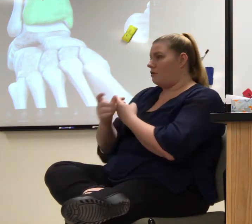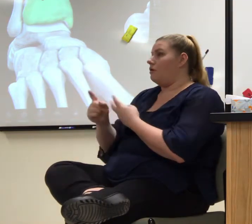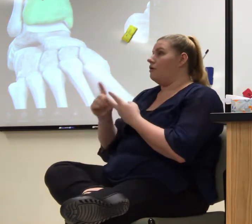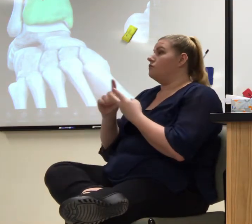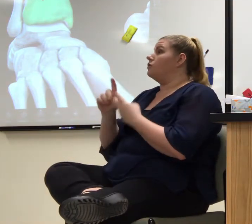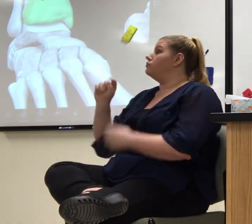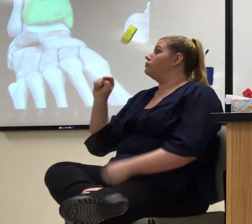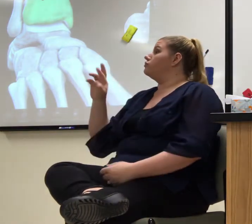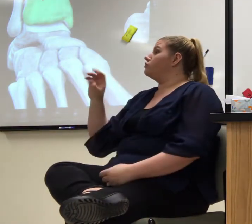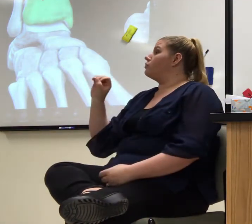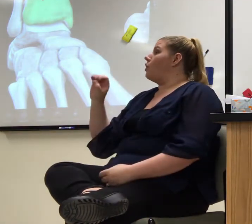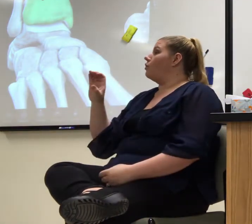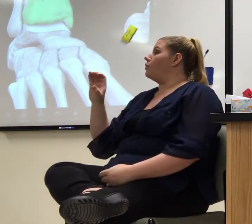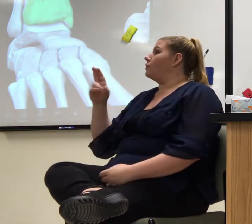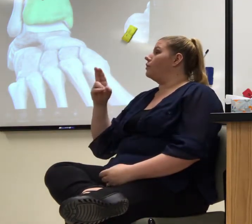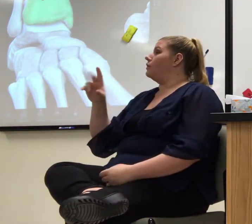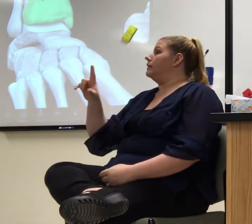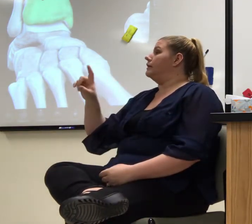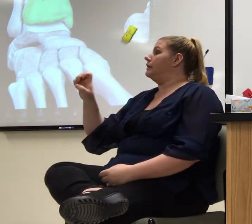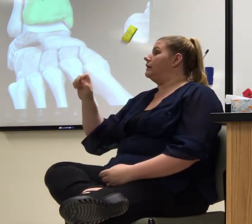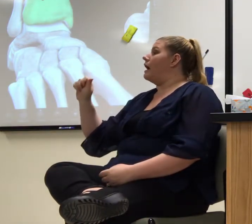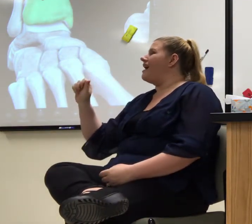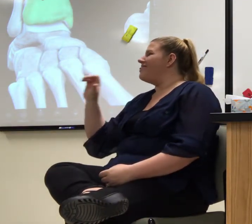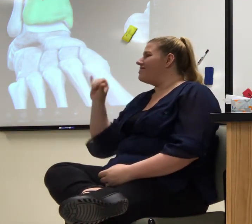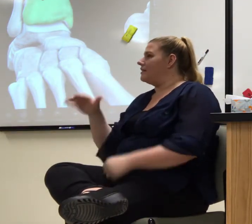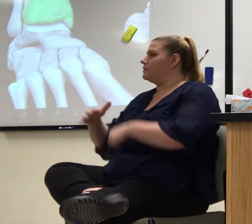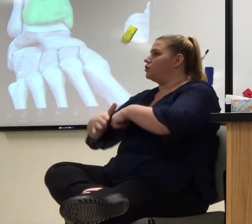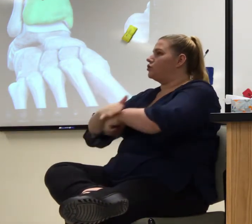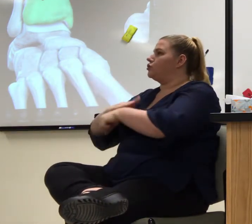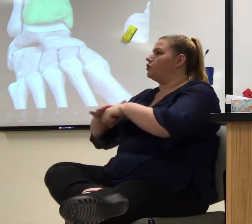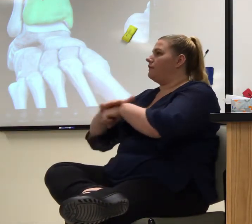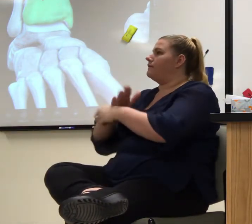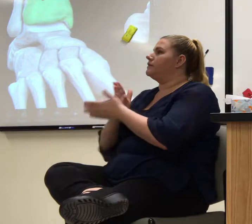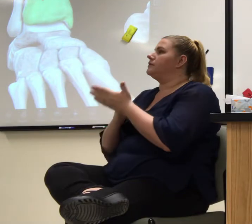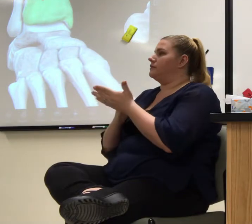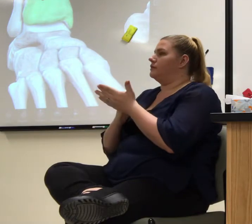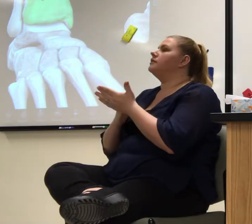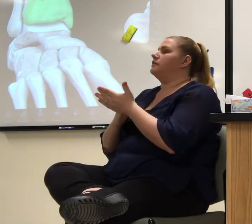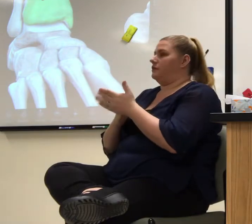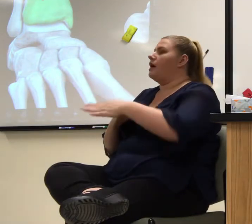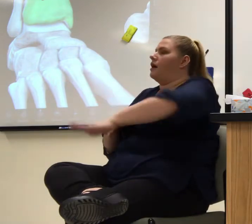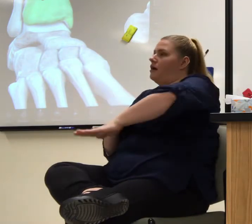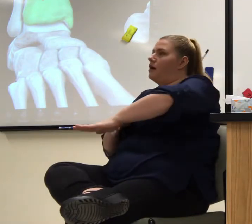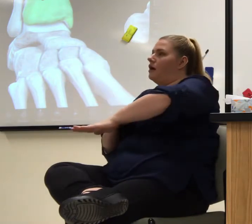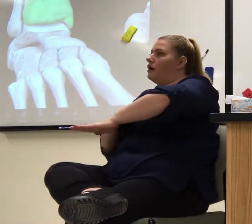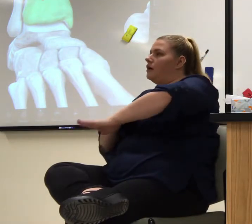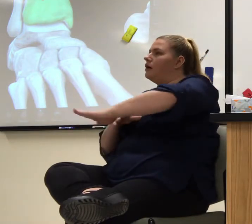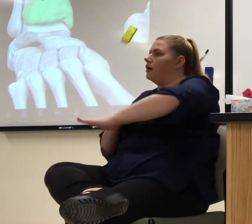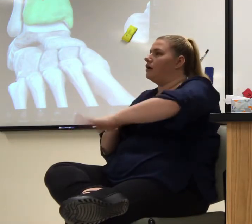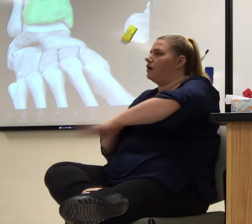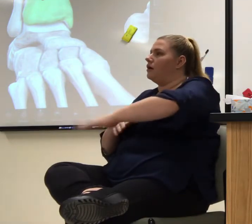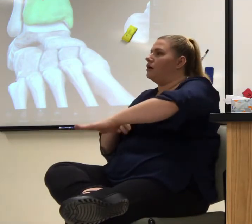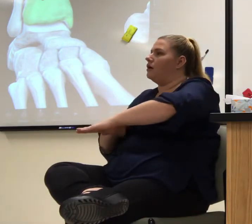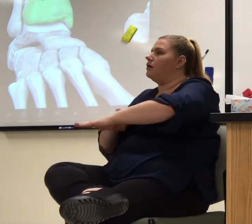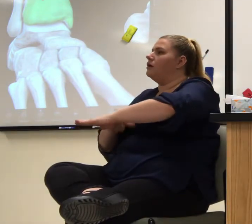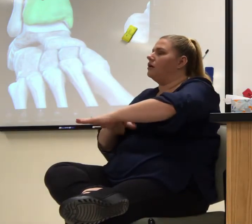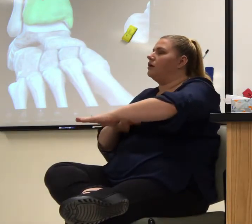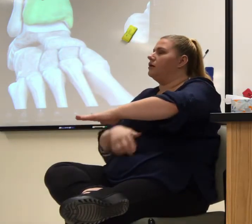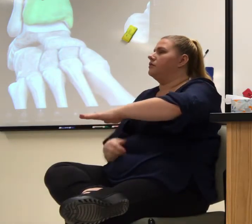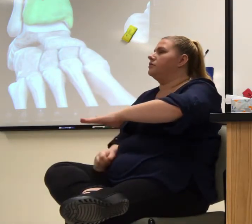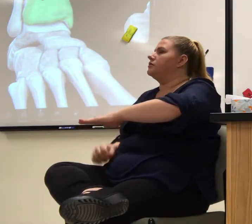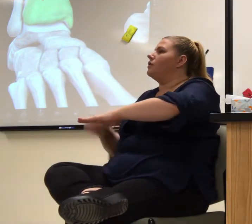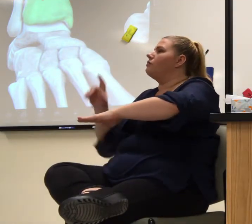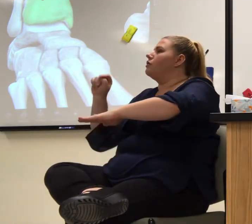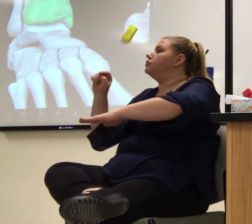We're going to sneak peek to bones on the next page of the study list. Trochlea of talus is one of the features you're supposed to know.